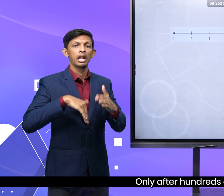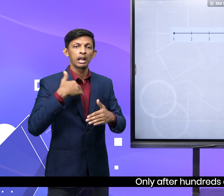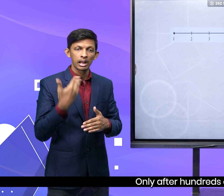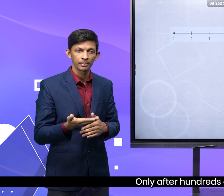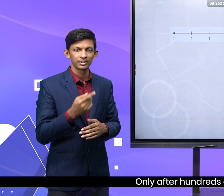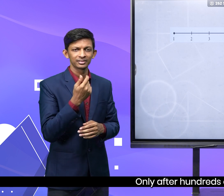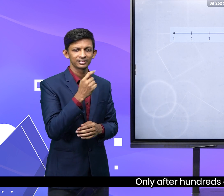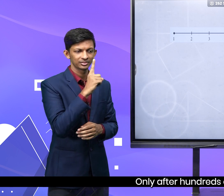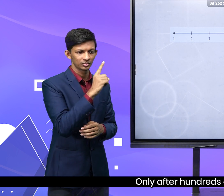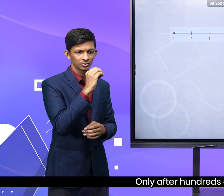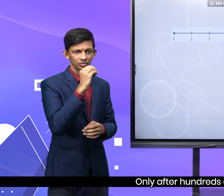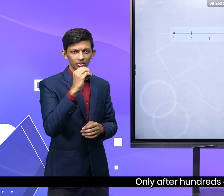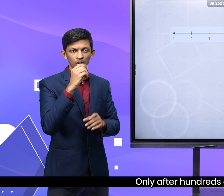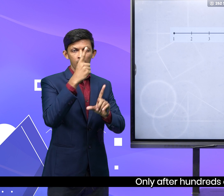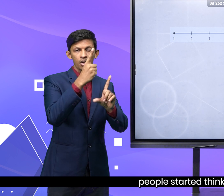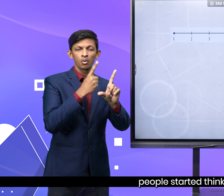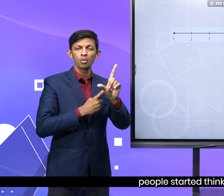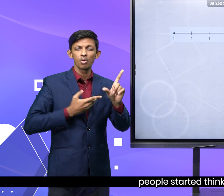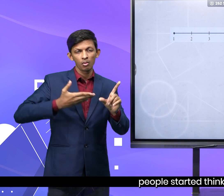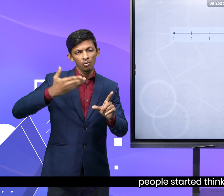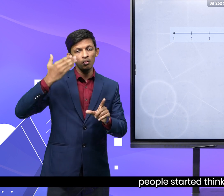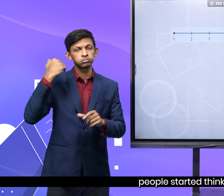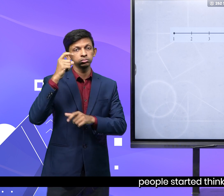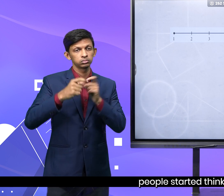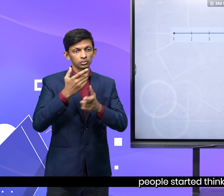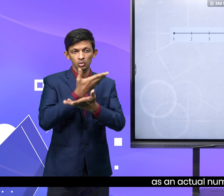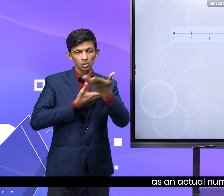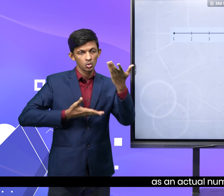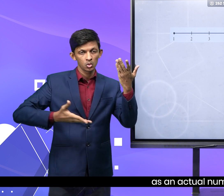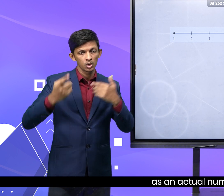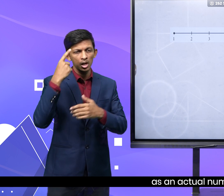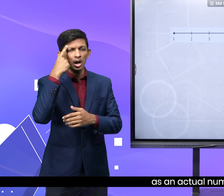Only after hundreds of years, people started thinking of it as an actual number.